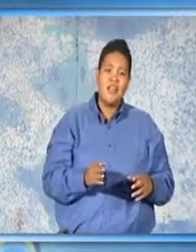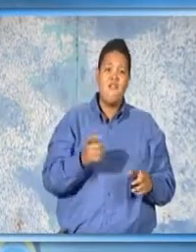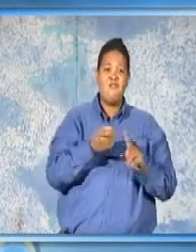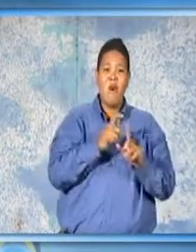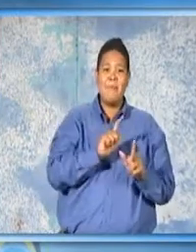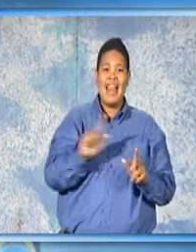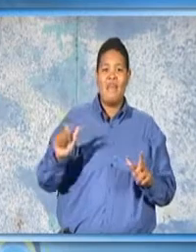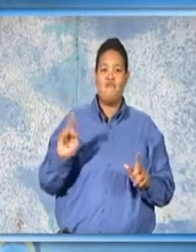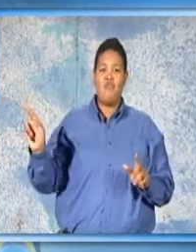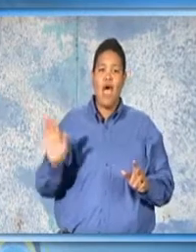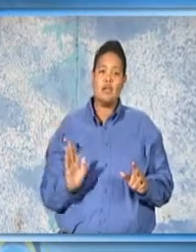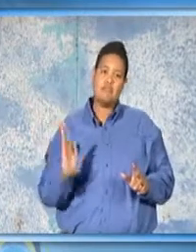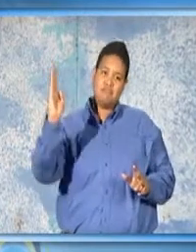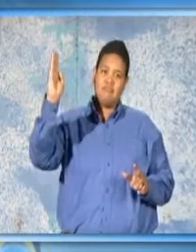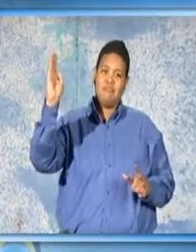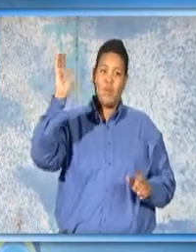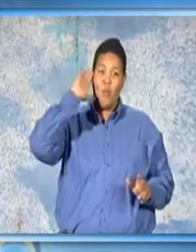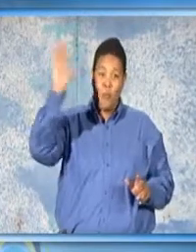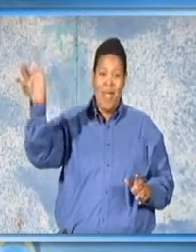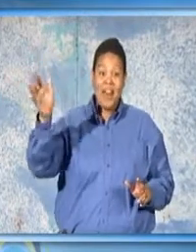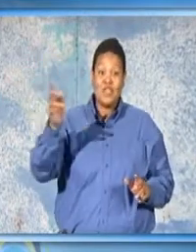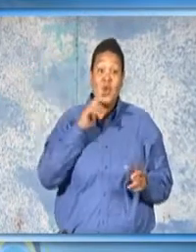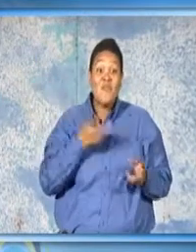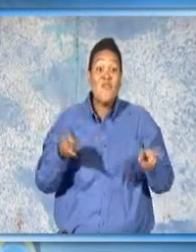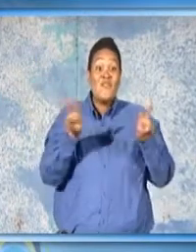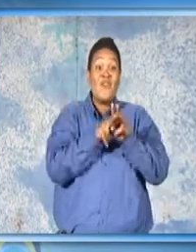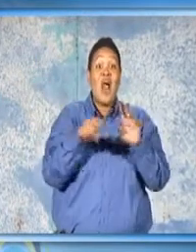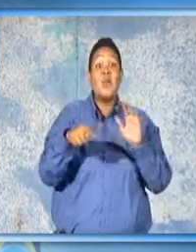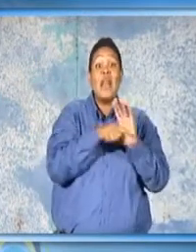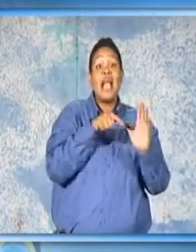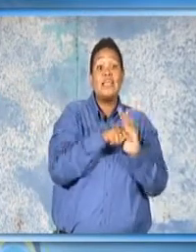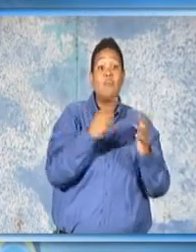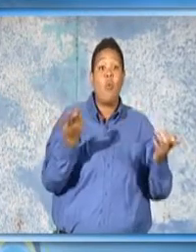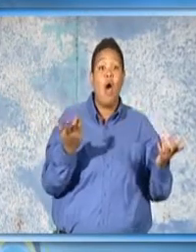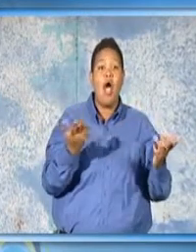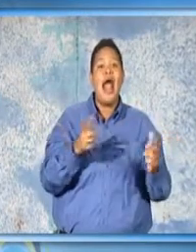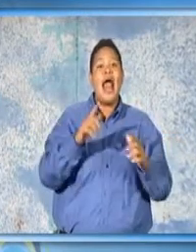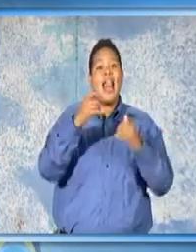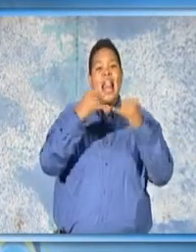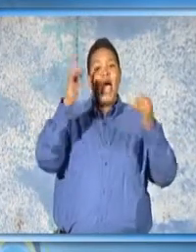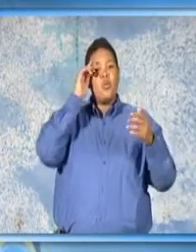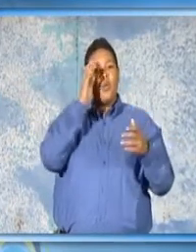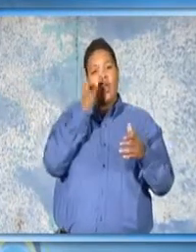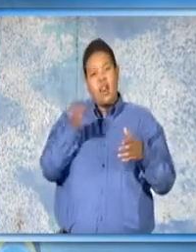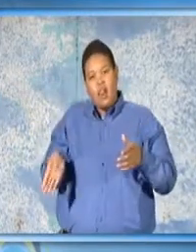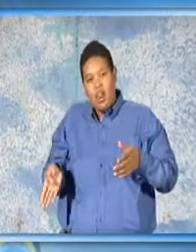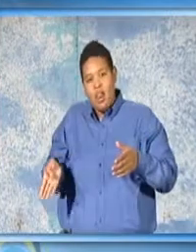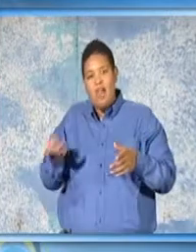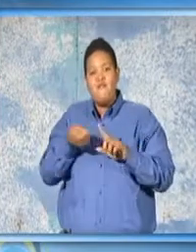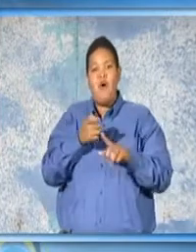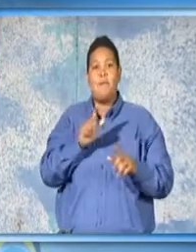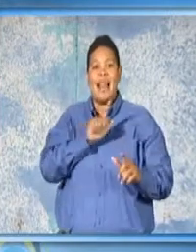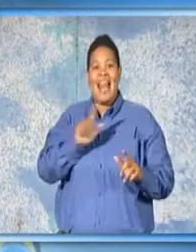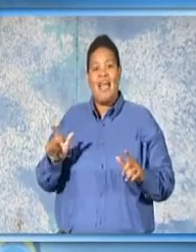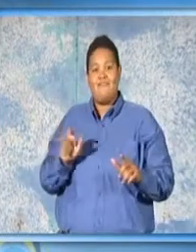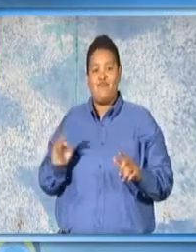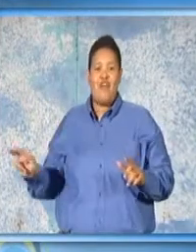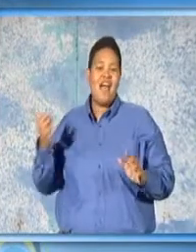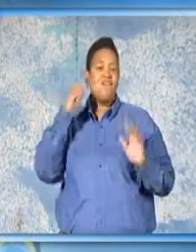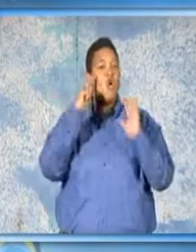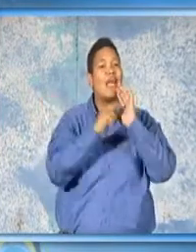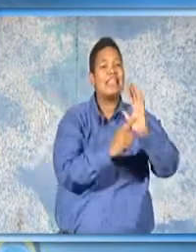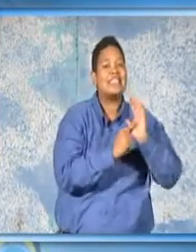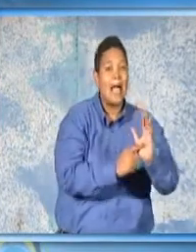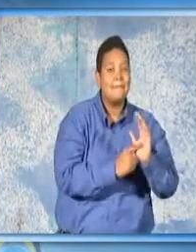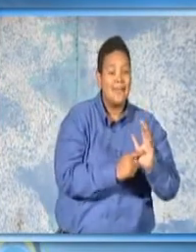right. And so if the value is negative, it means the line slopes downward from left to right. For example, in